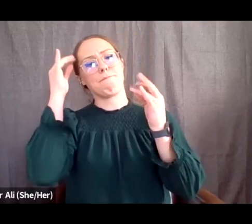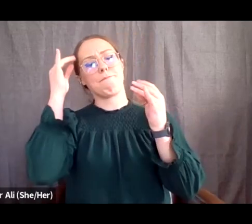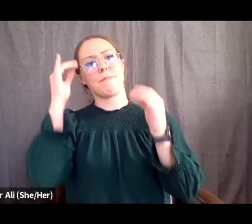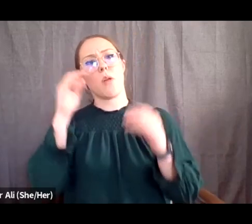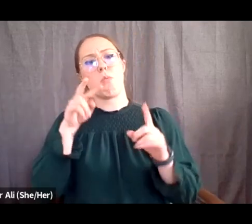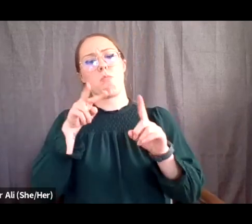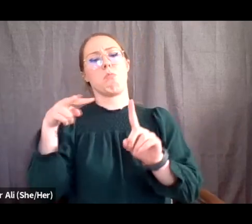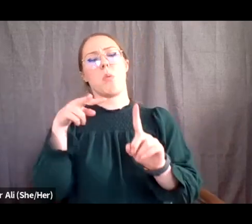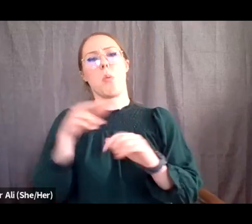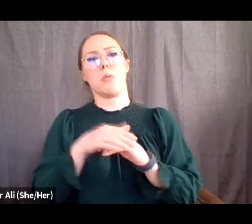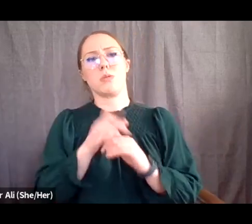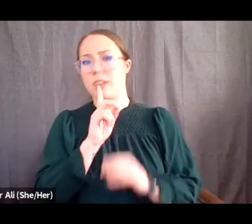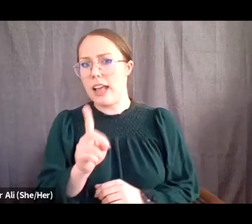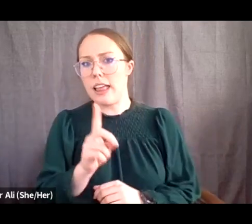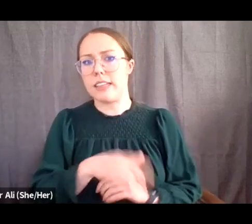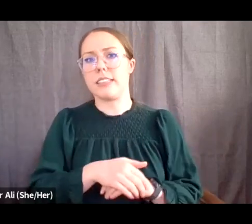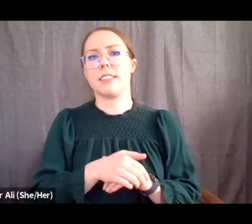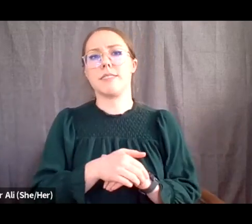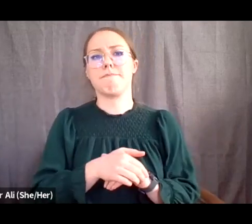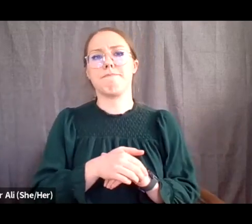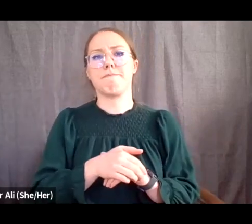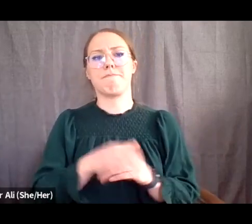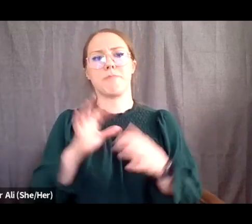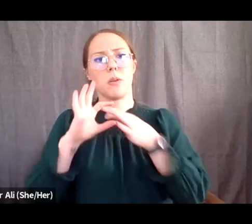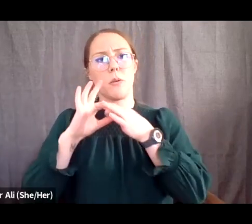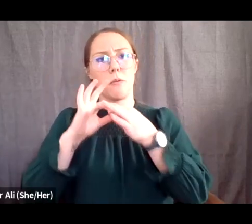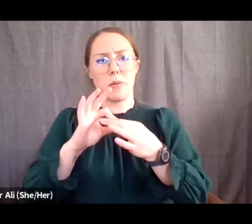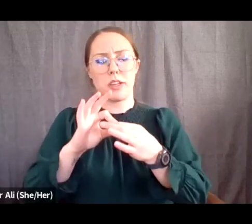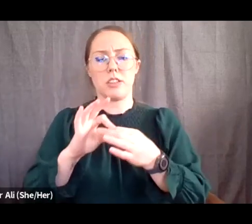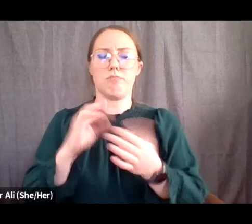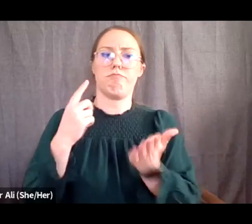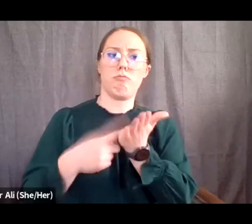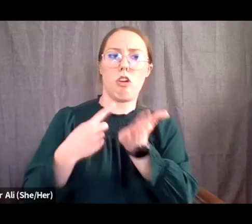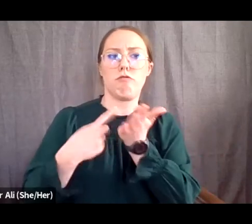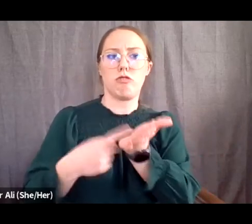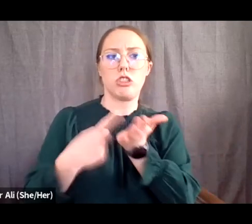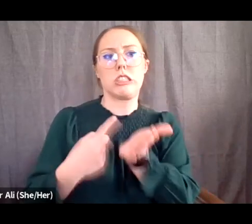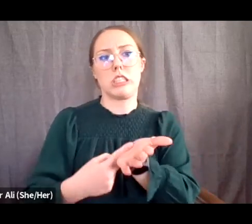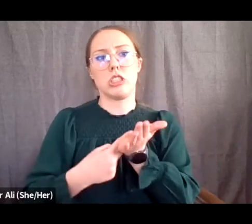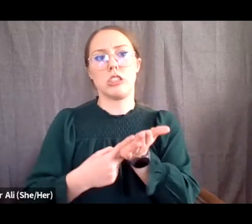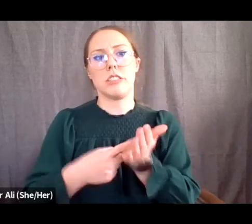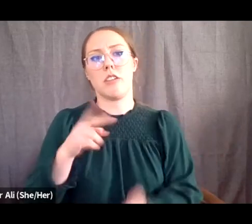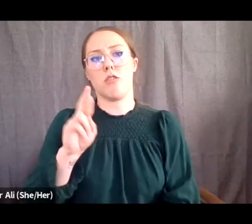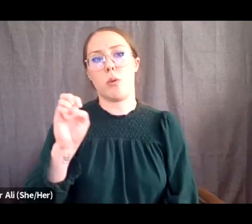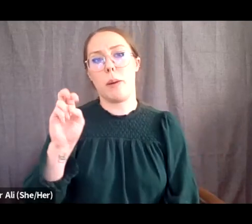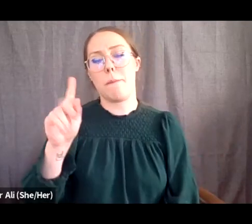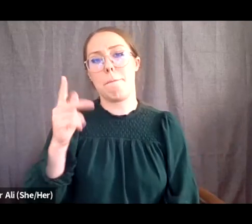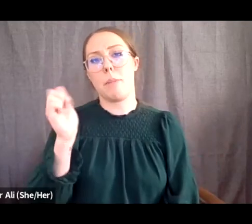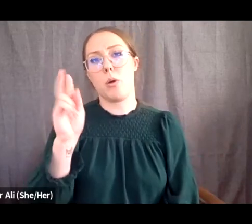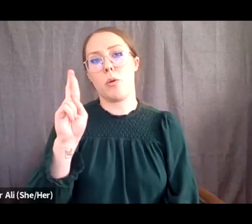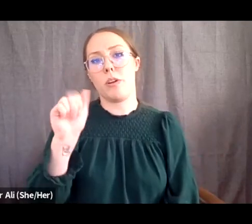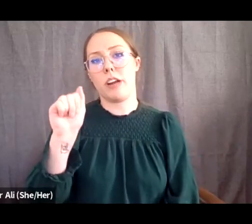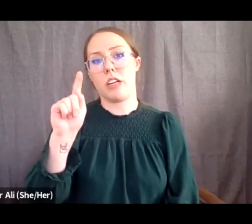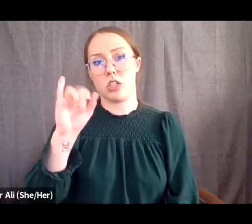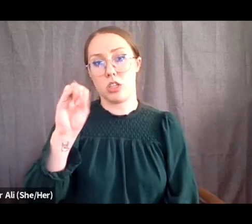I worked in for 7 years, within the conversation of reparations, which is now a national conversation, it might look